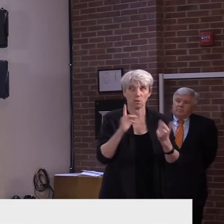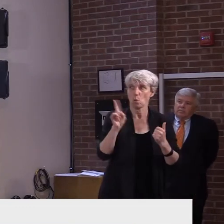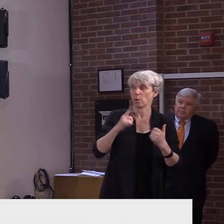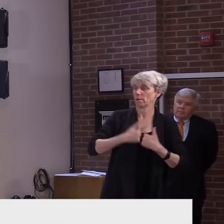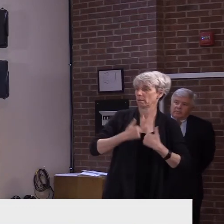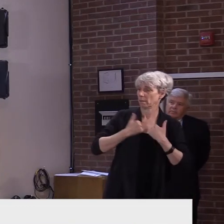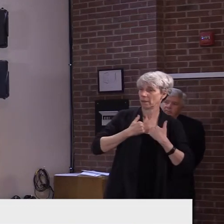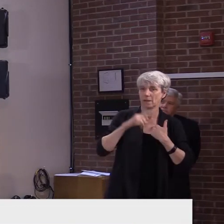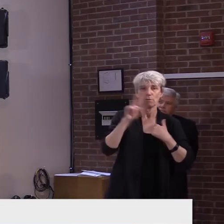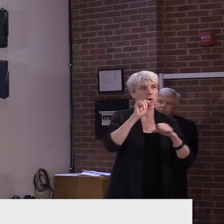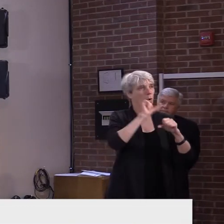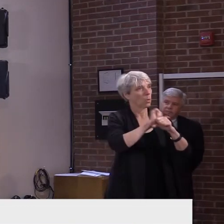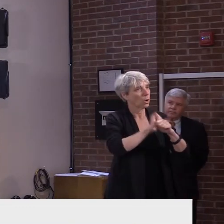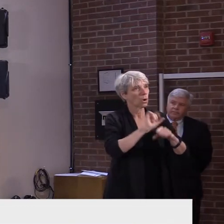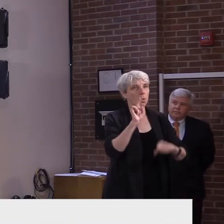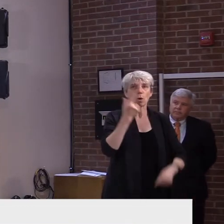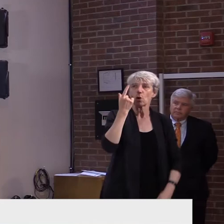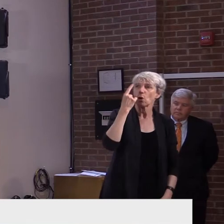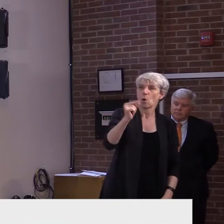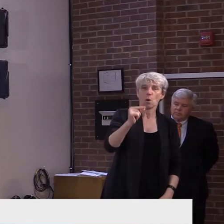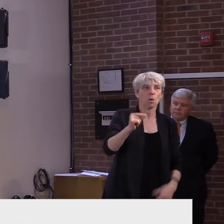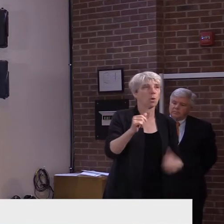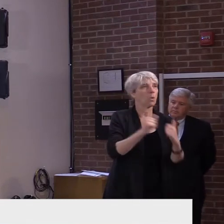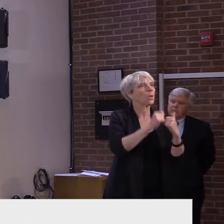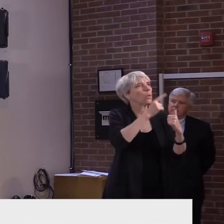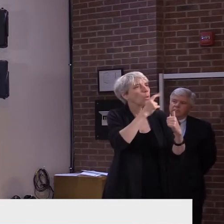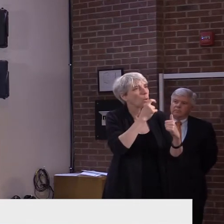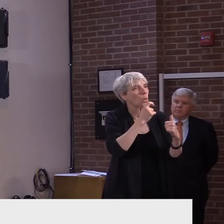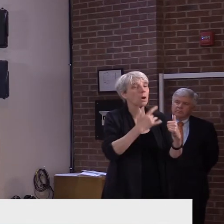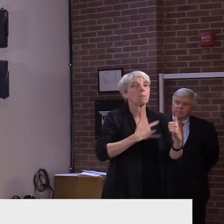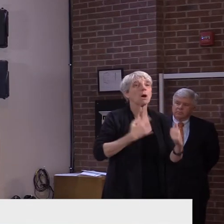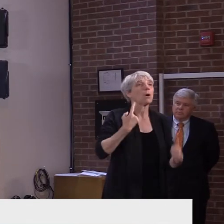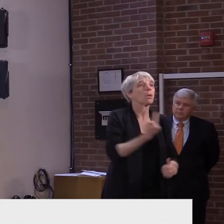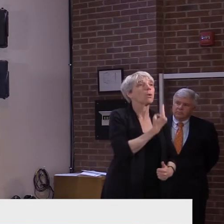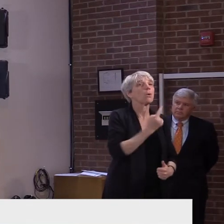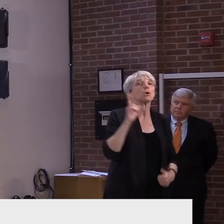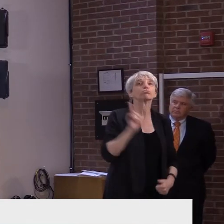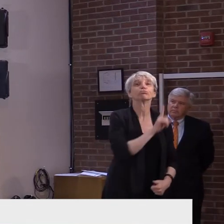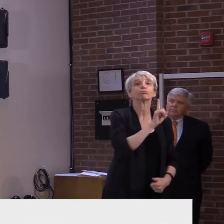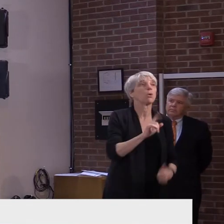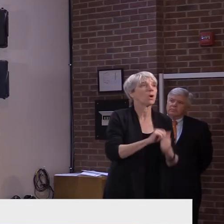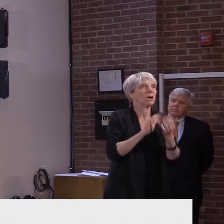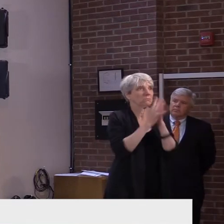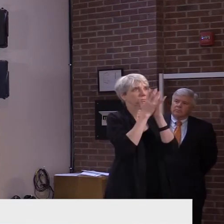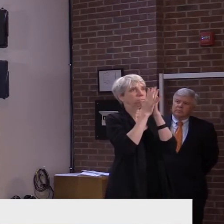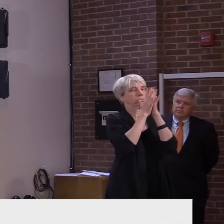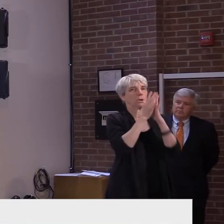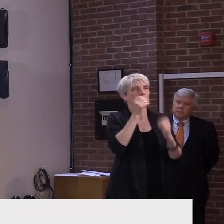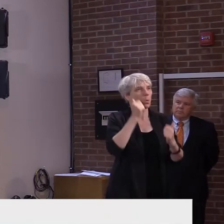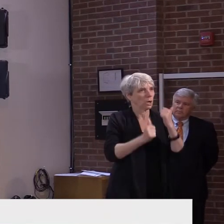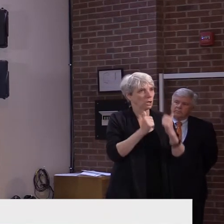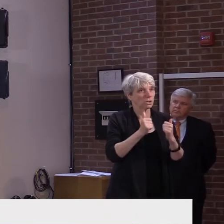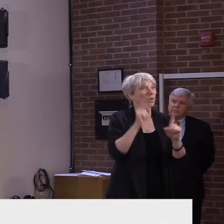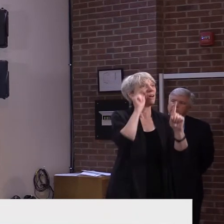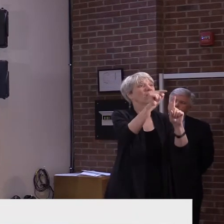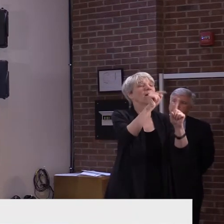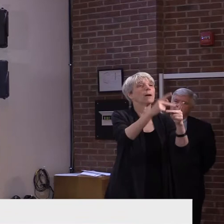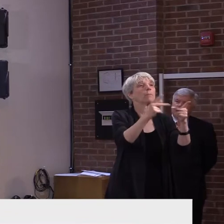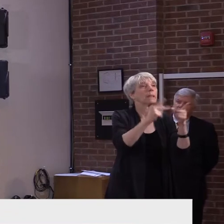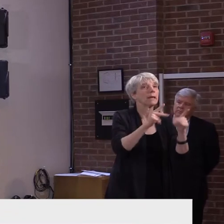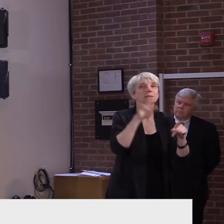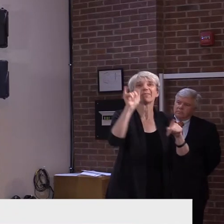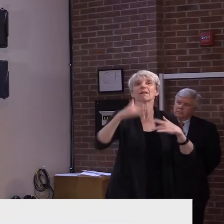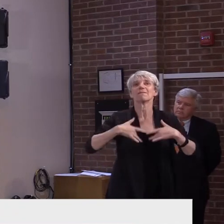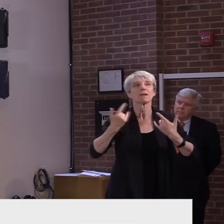are, who you're with, how crowded the place is, and whether there are rules that are already set by the event or